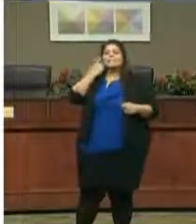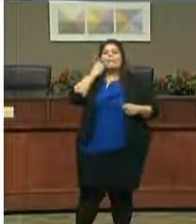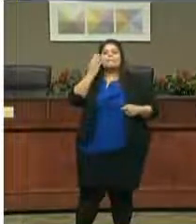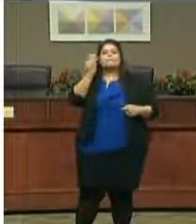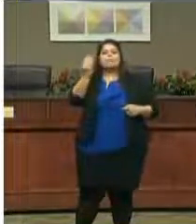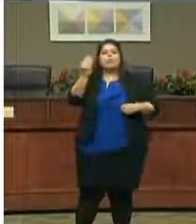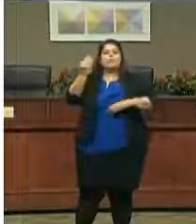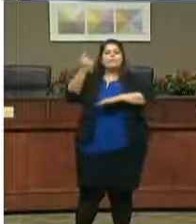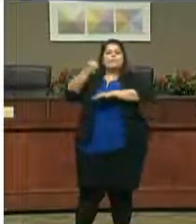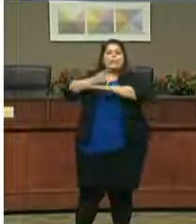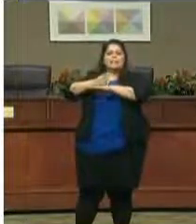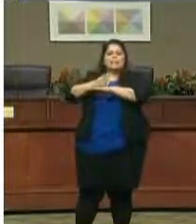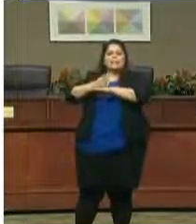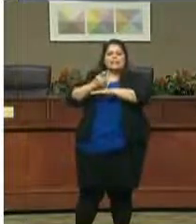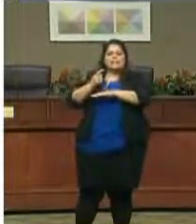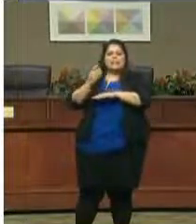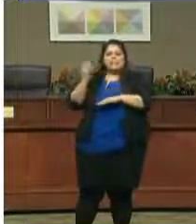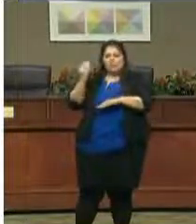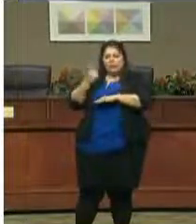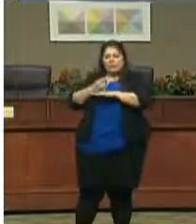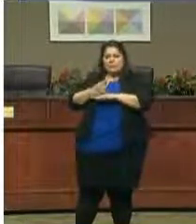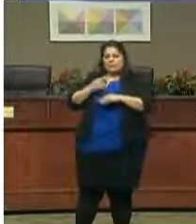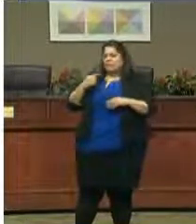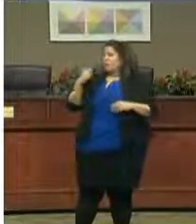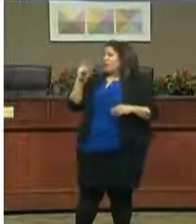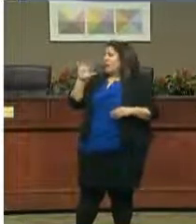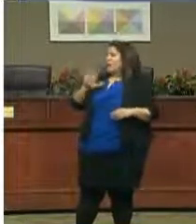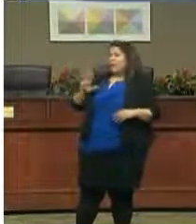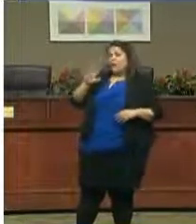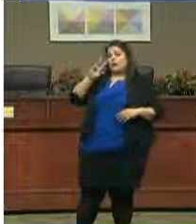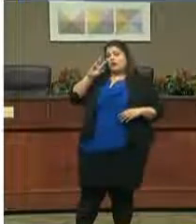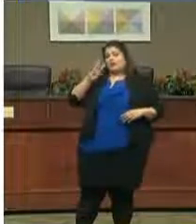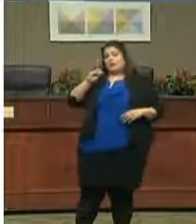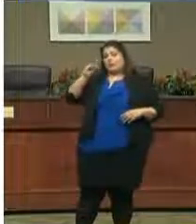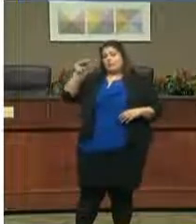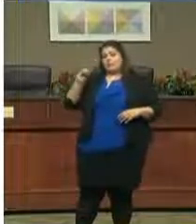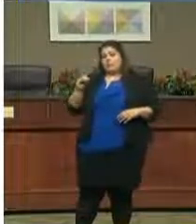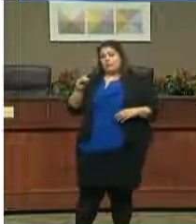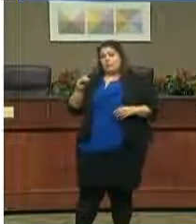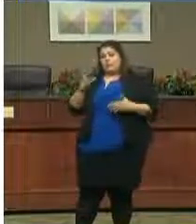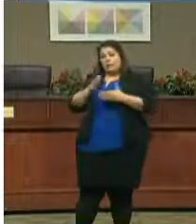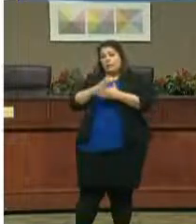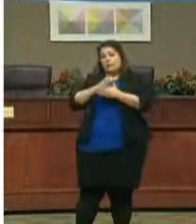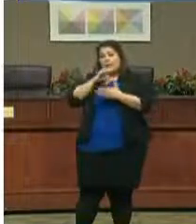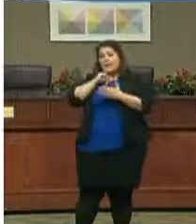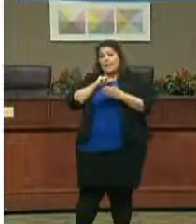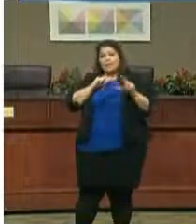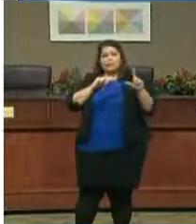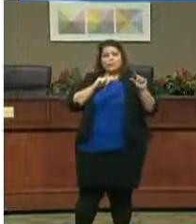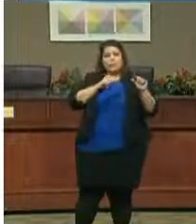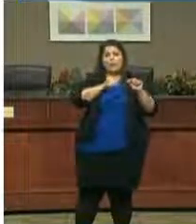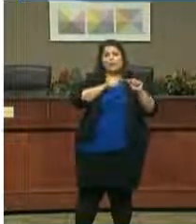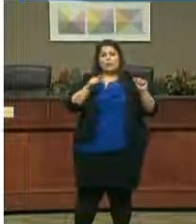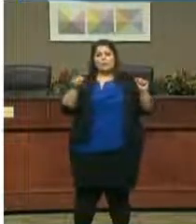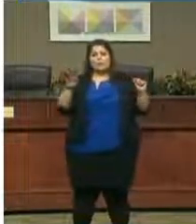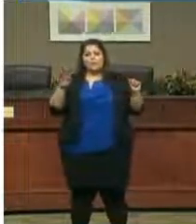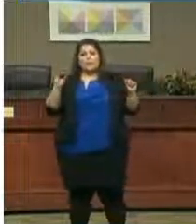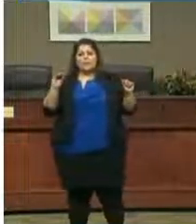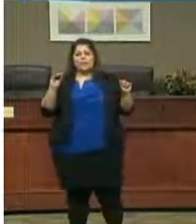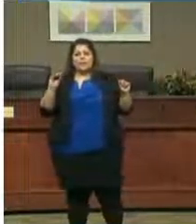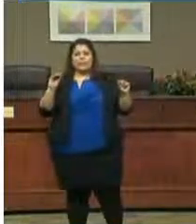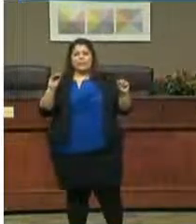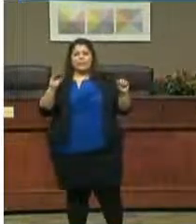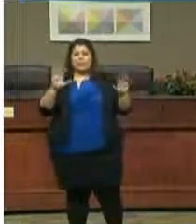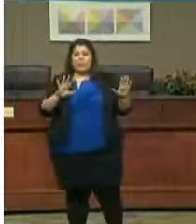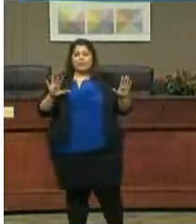days, so since the 11th, about 60% of our cases are between people who are 20 to 40 years old,